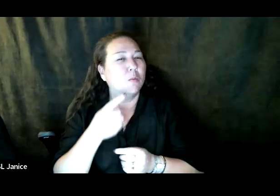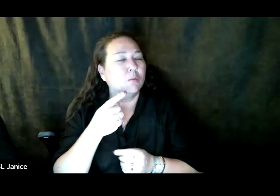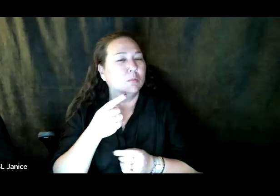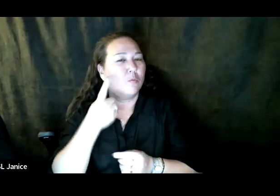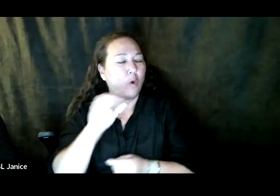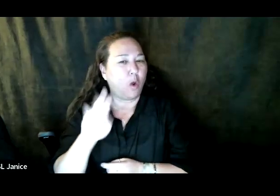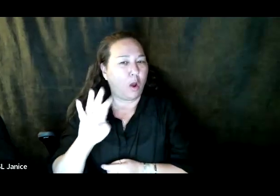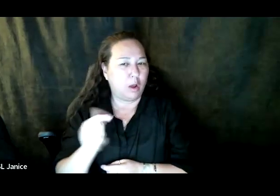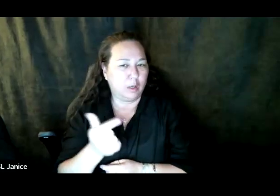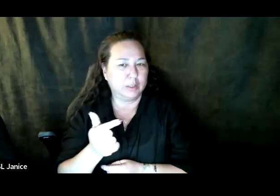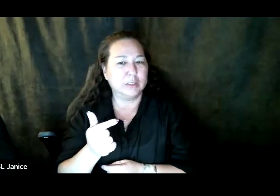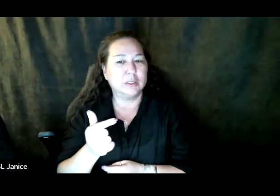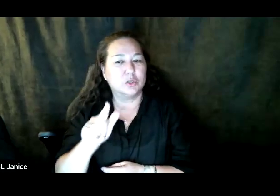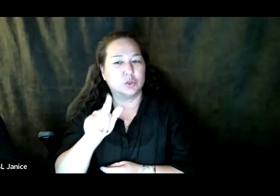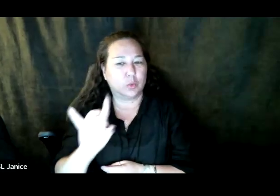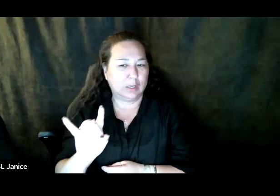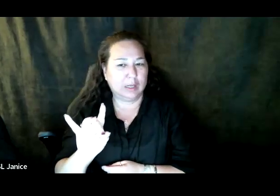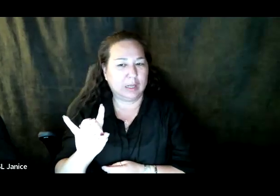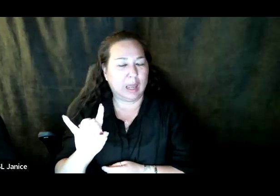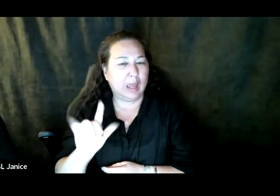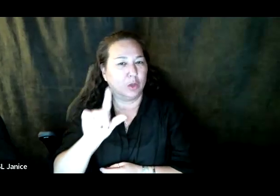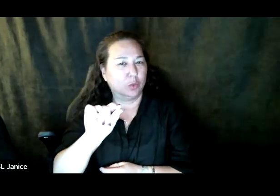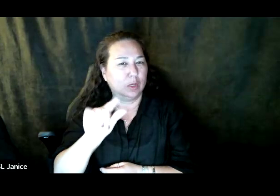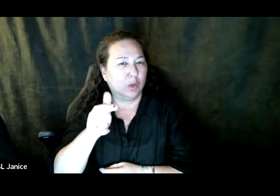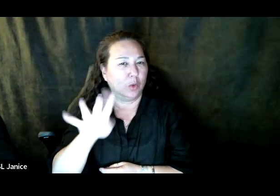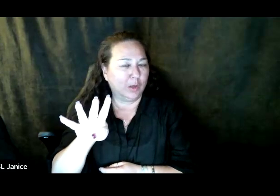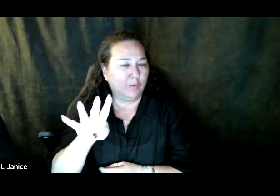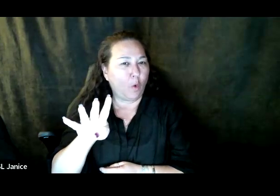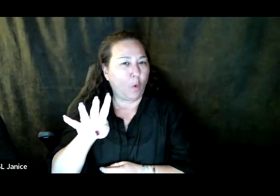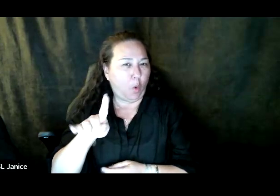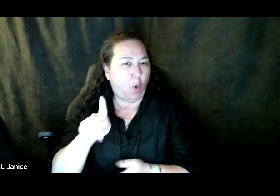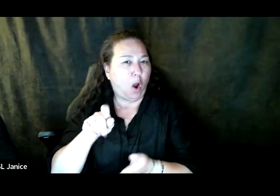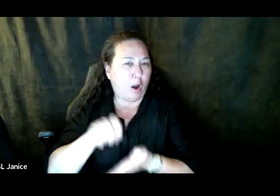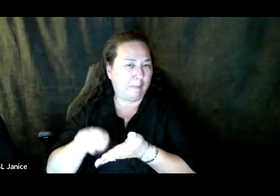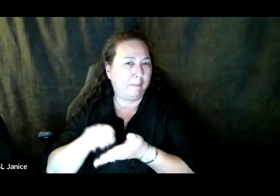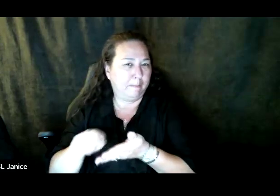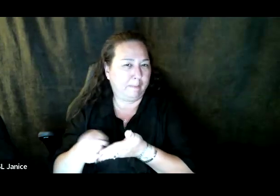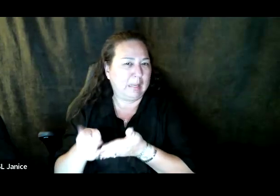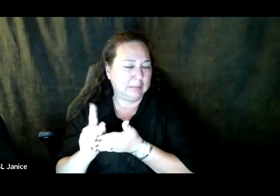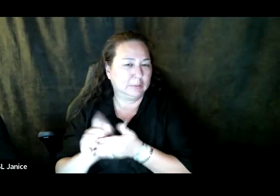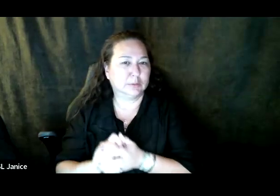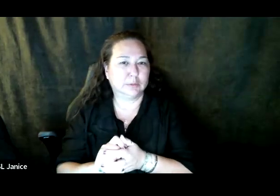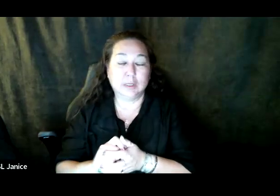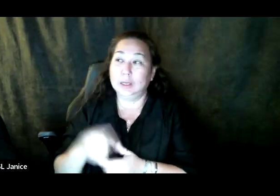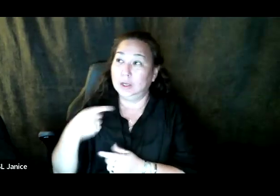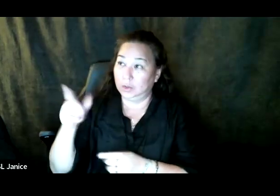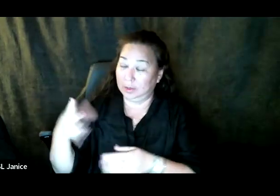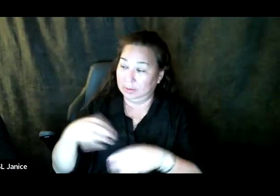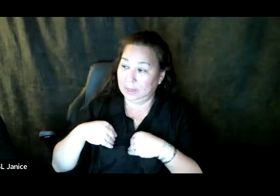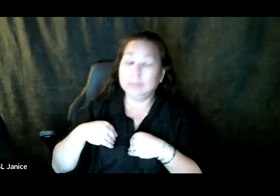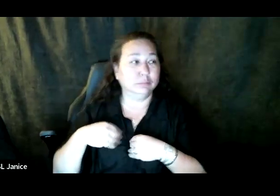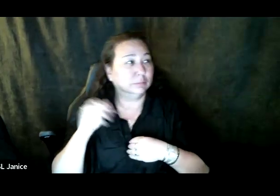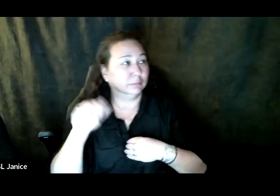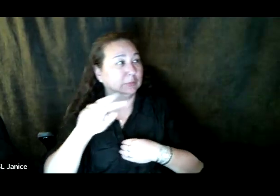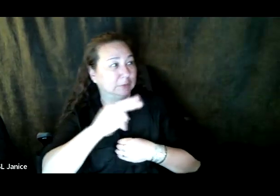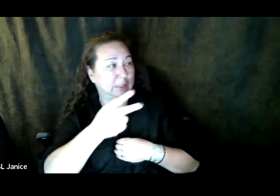2024 school committee meeting. Is there a motion? So moved. Thank you. Is there a second? Second. Thank you. Is there any discussion or